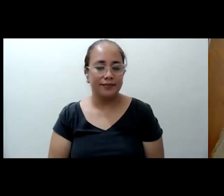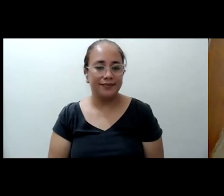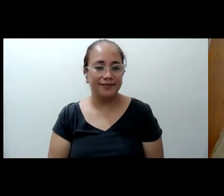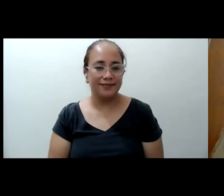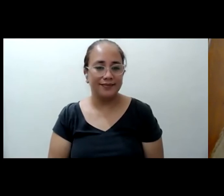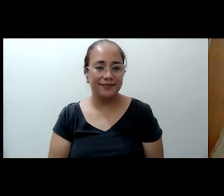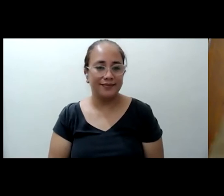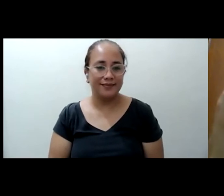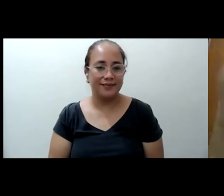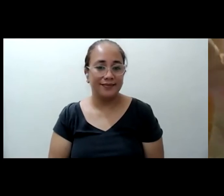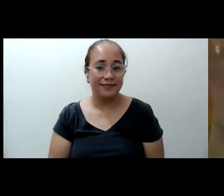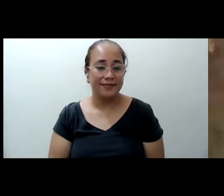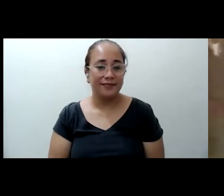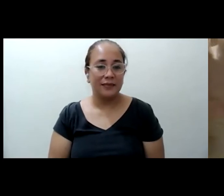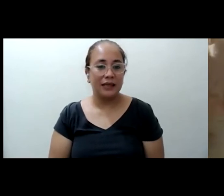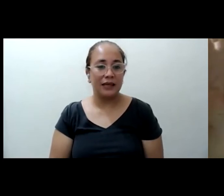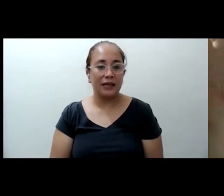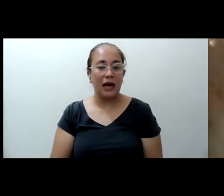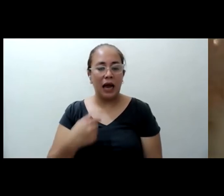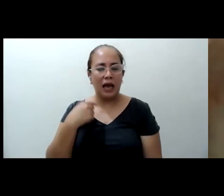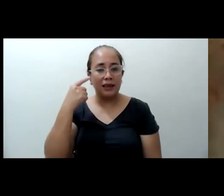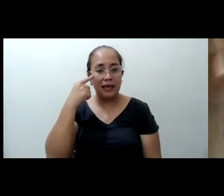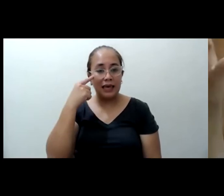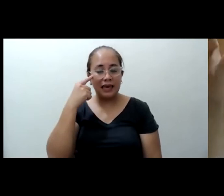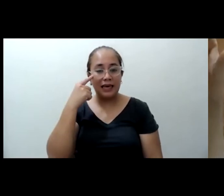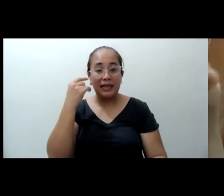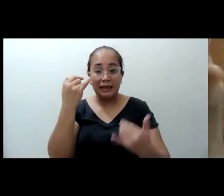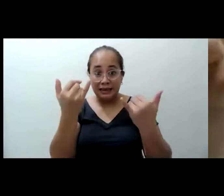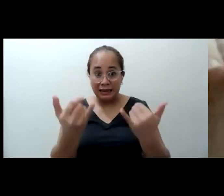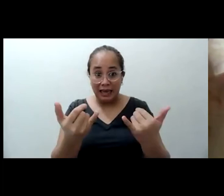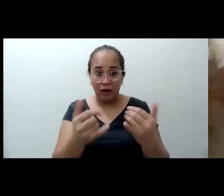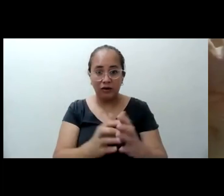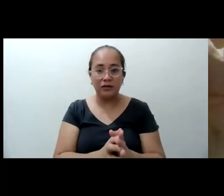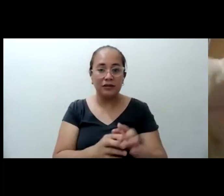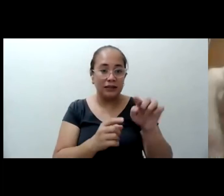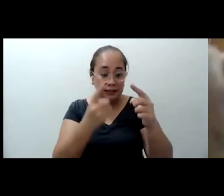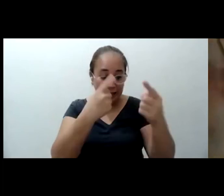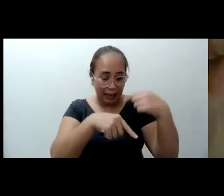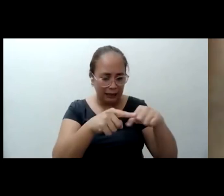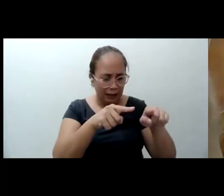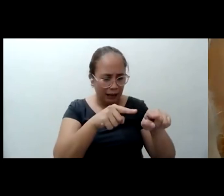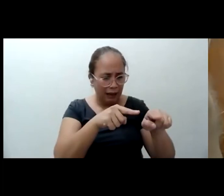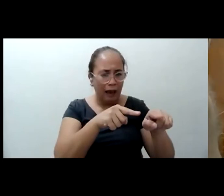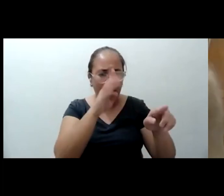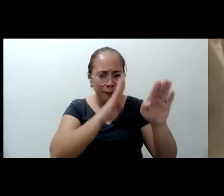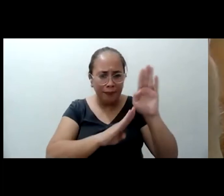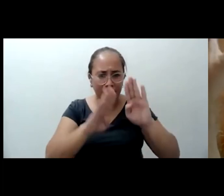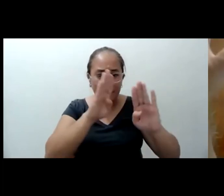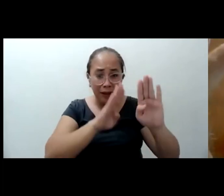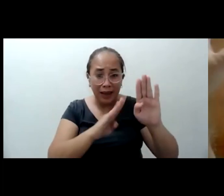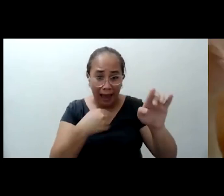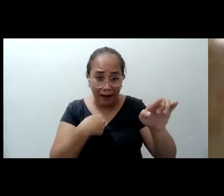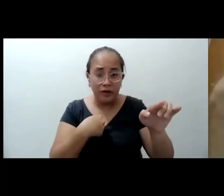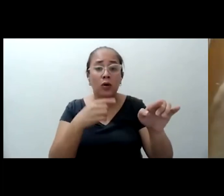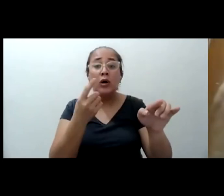Okay. I think now for each of the problem signs, we should take those out and put them